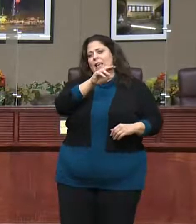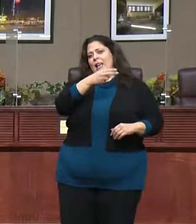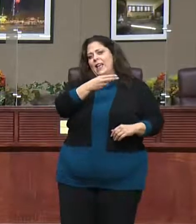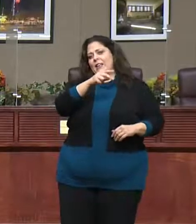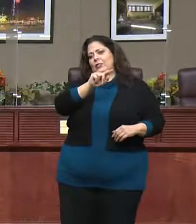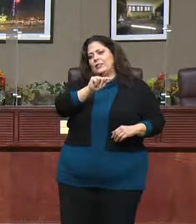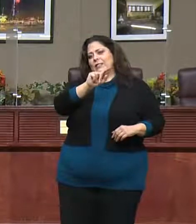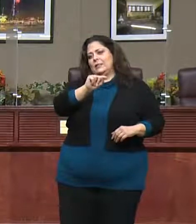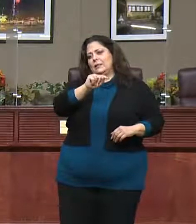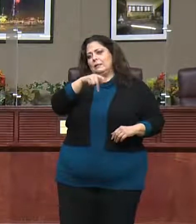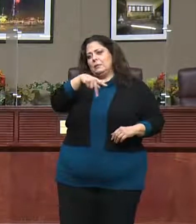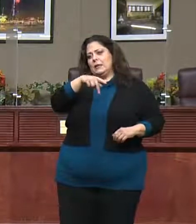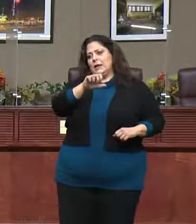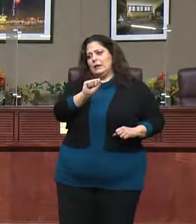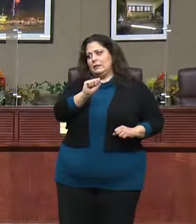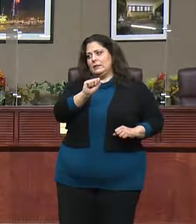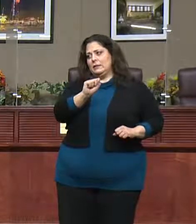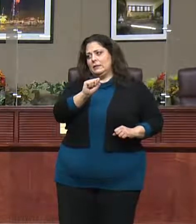https